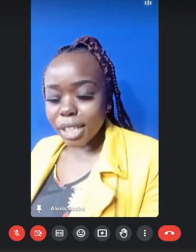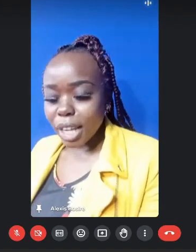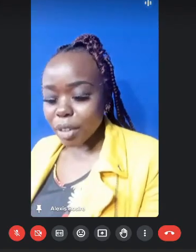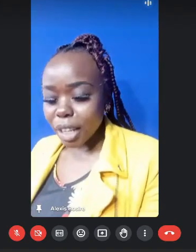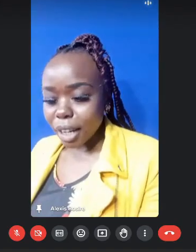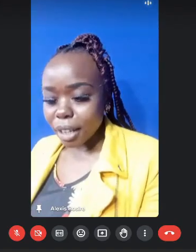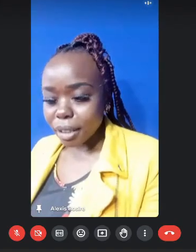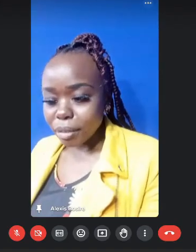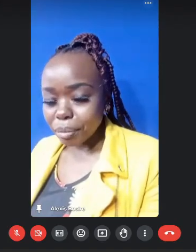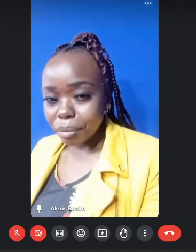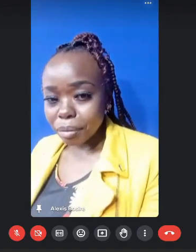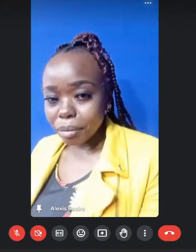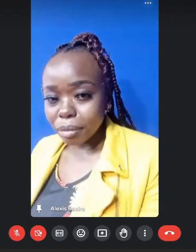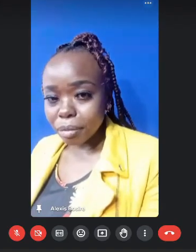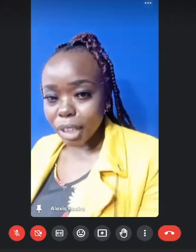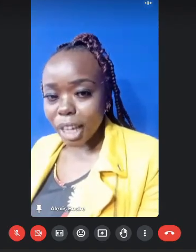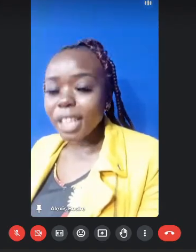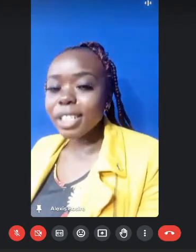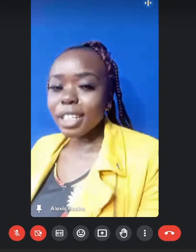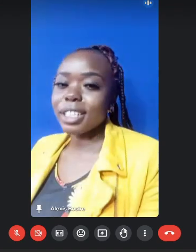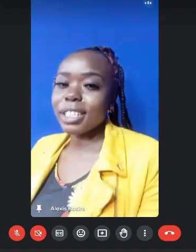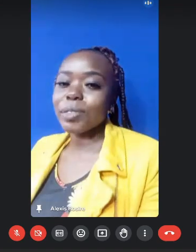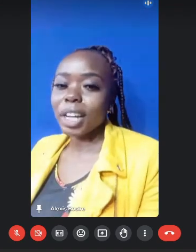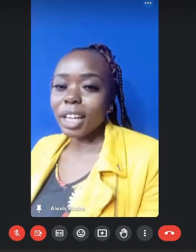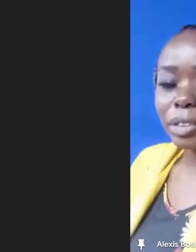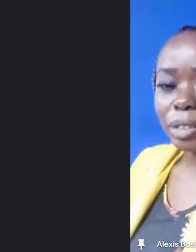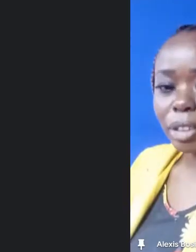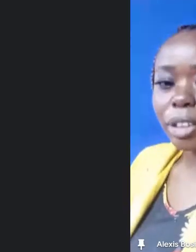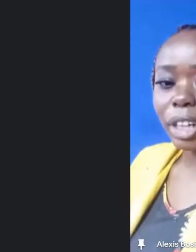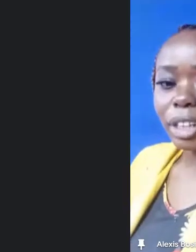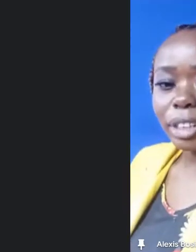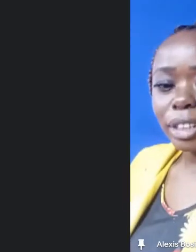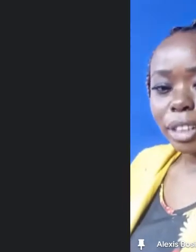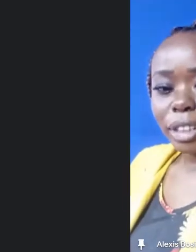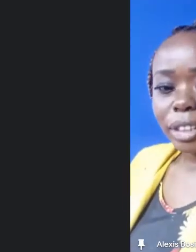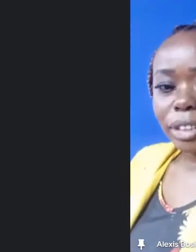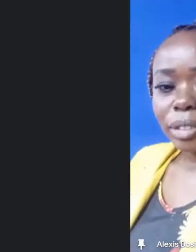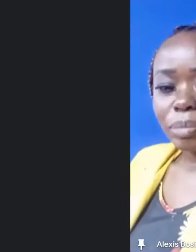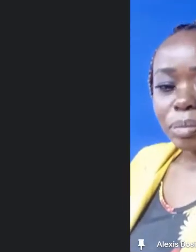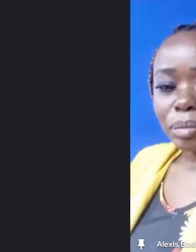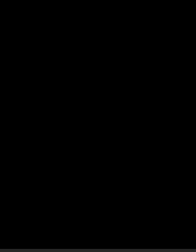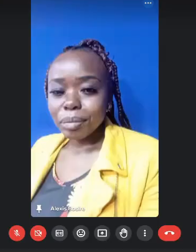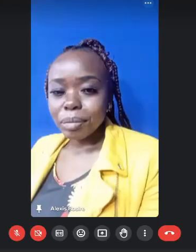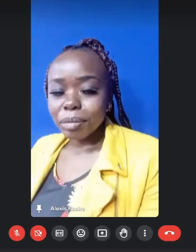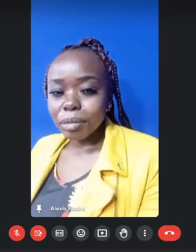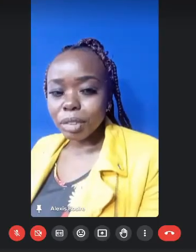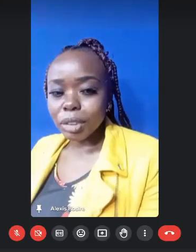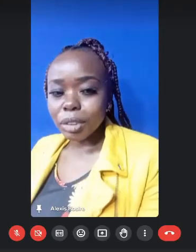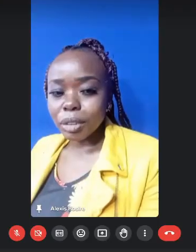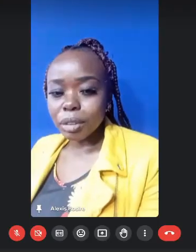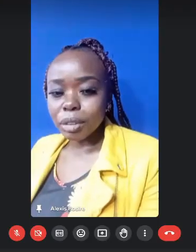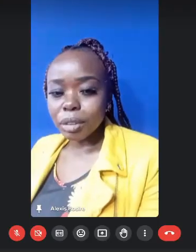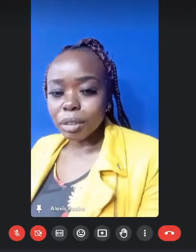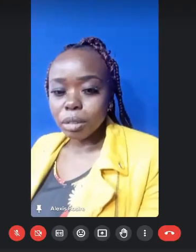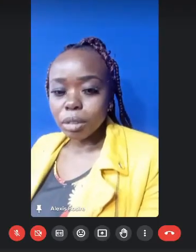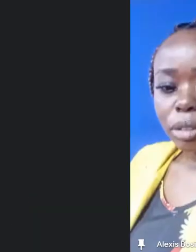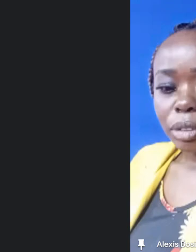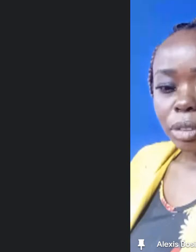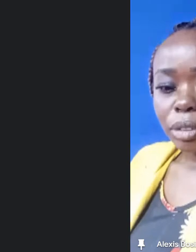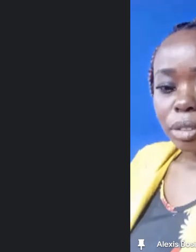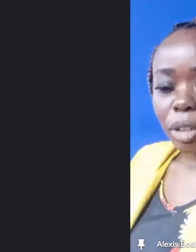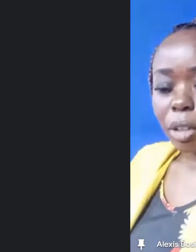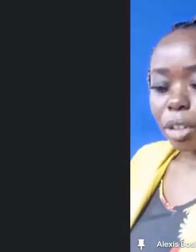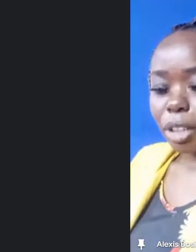Charles, are you there? Hello. Yes, Yeah, I'm yes, we there. can. Okay. No, just thank you for the